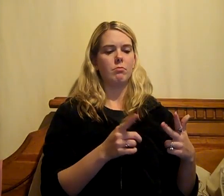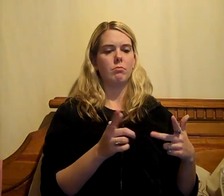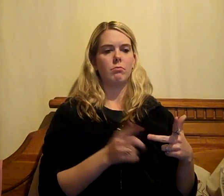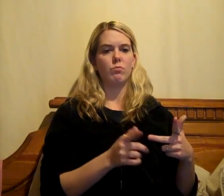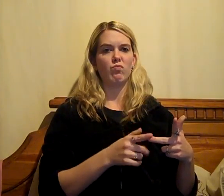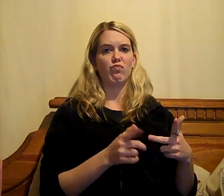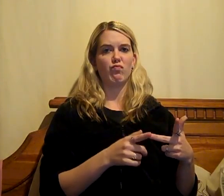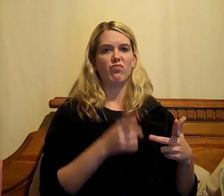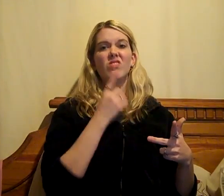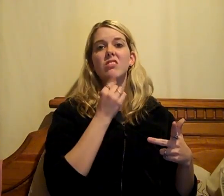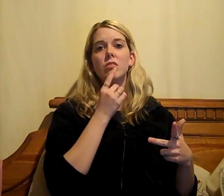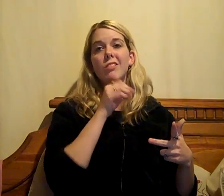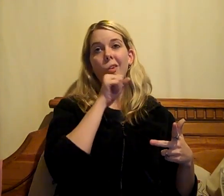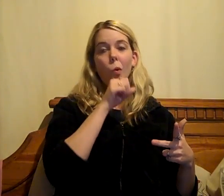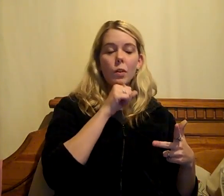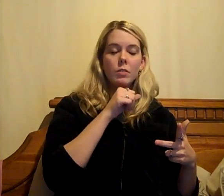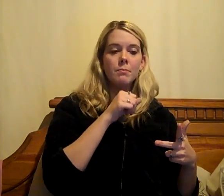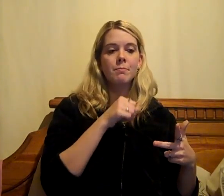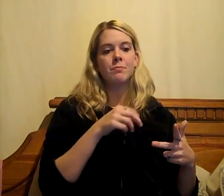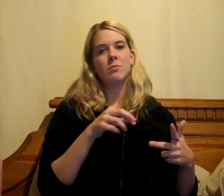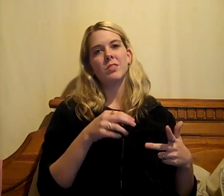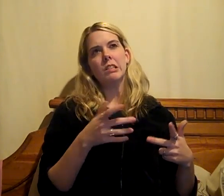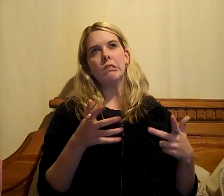Get it on there. It's a rust, really, is what it is.